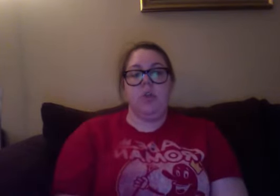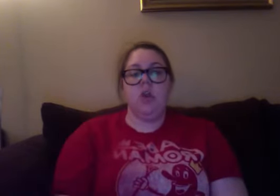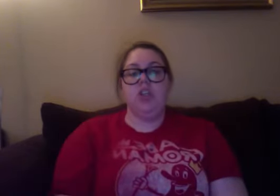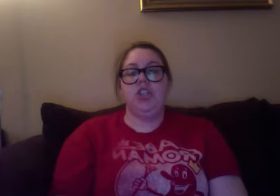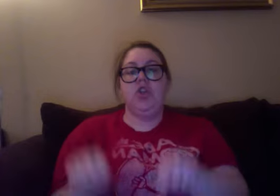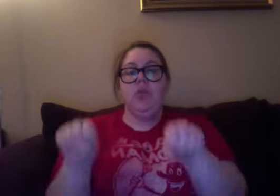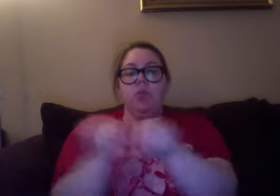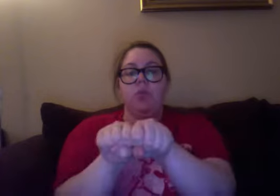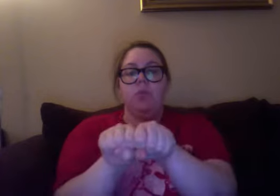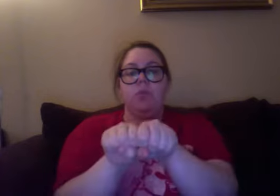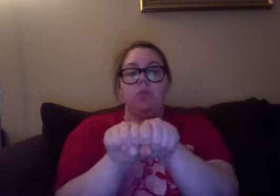Shoe?